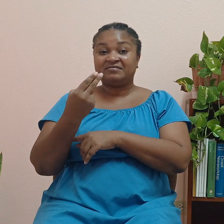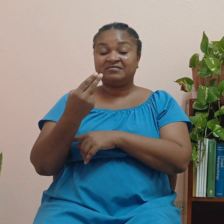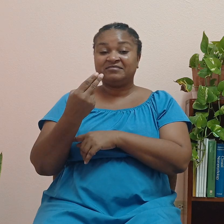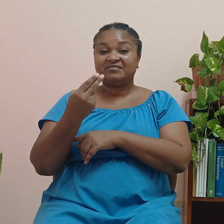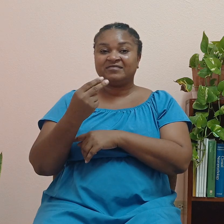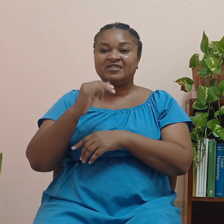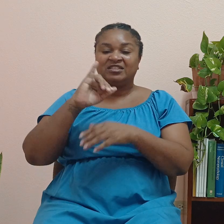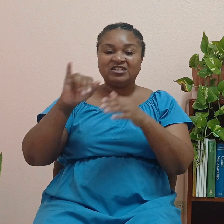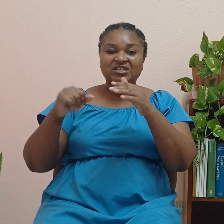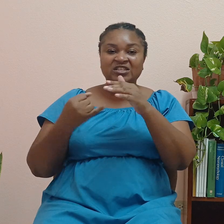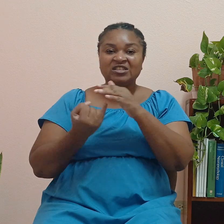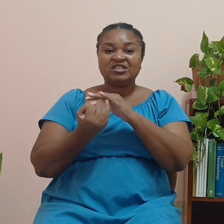Jeremiah,